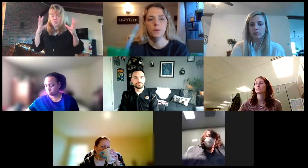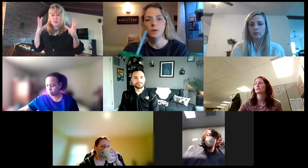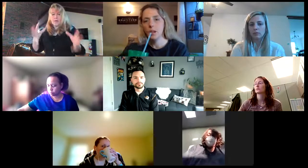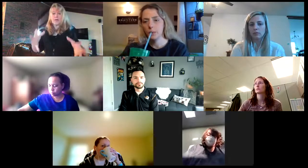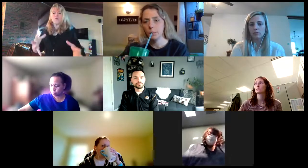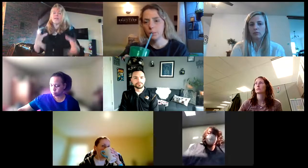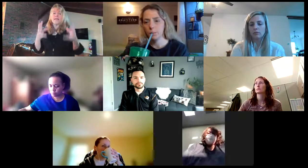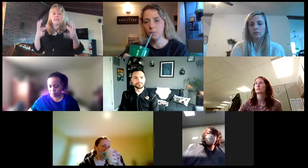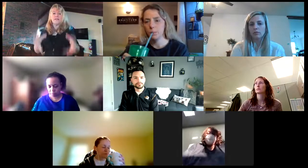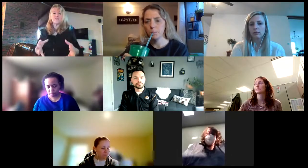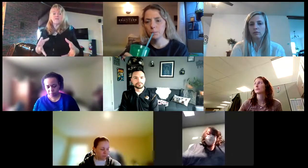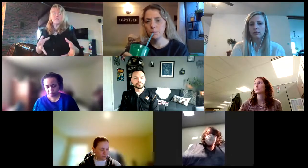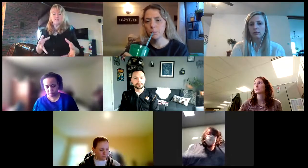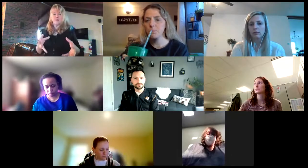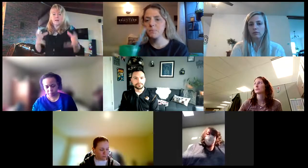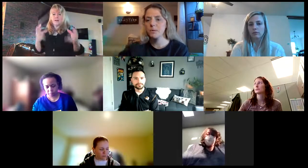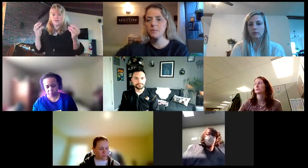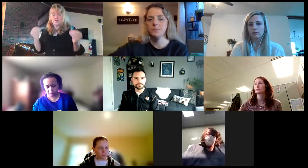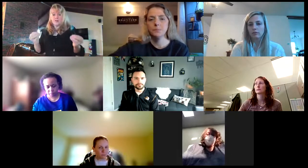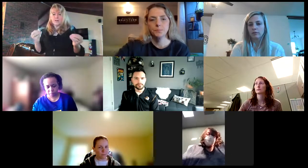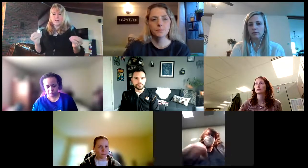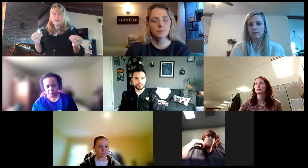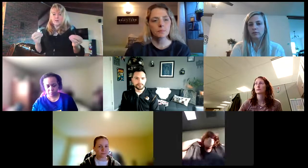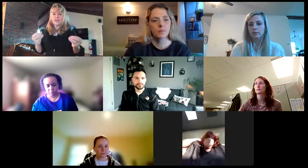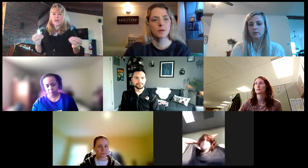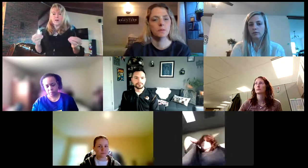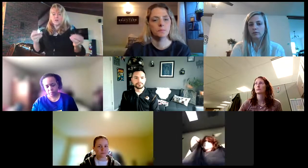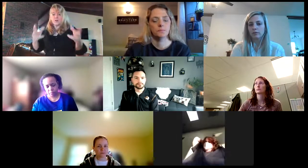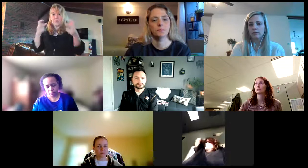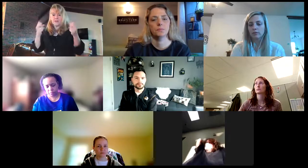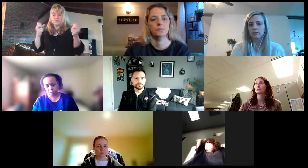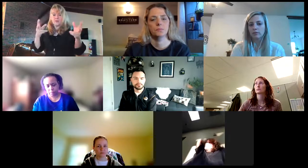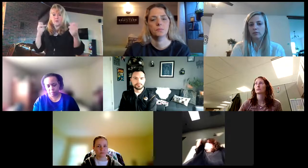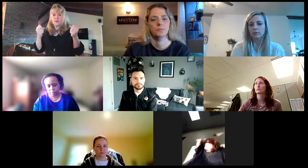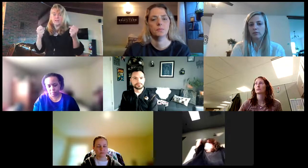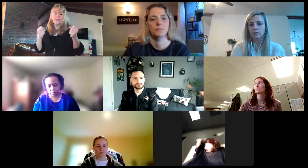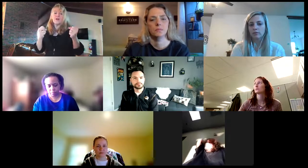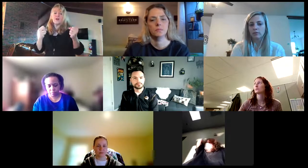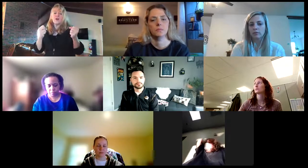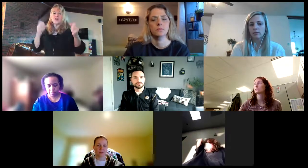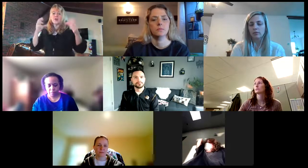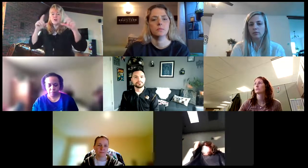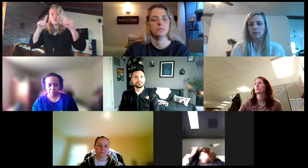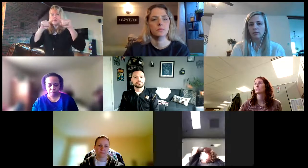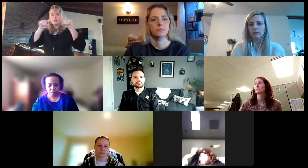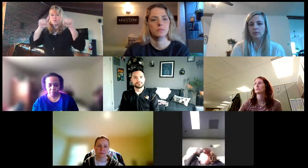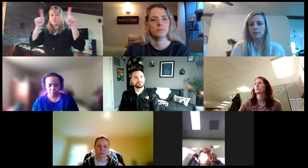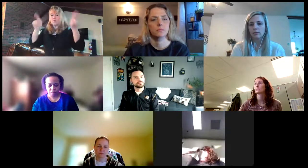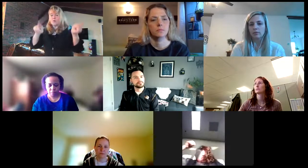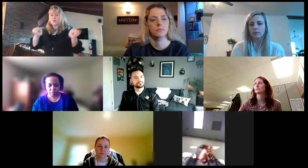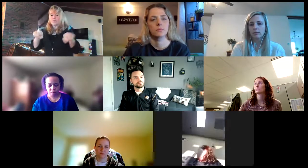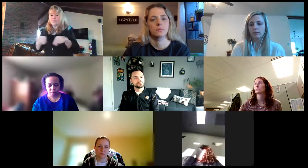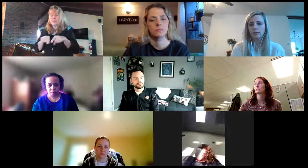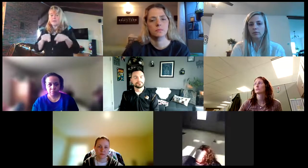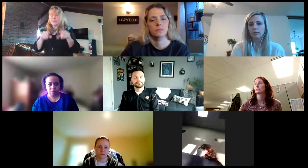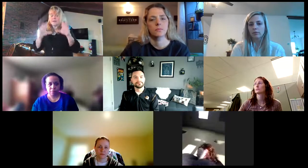When you get really into finger spelling and you're really learning how to catch what the word is, you're going to